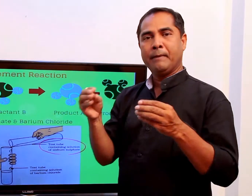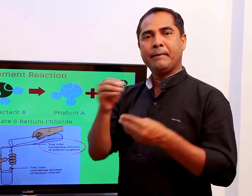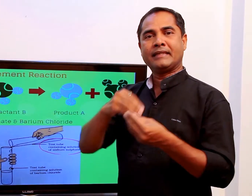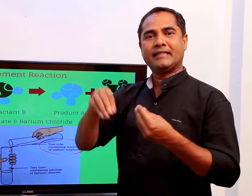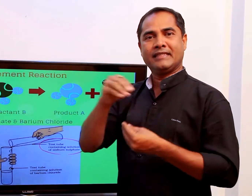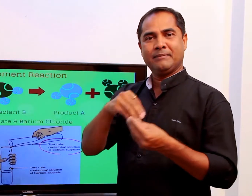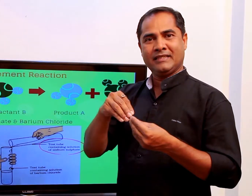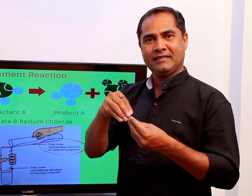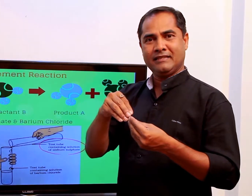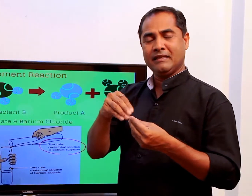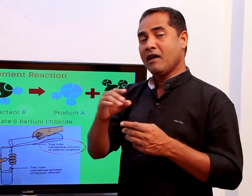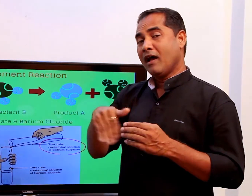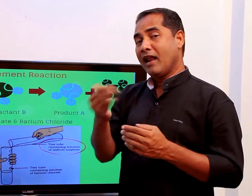and we mix.